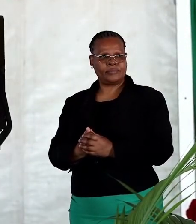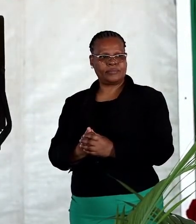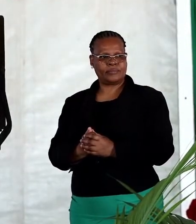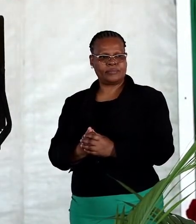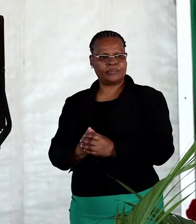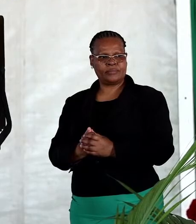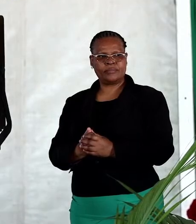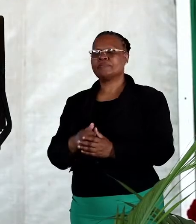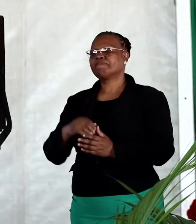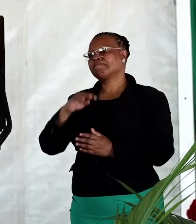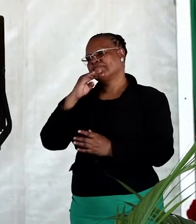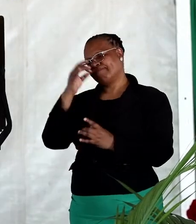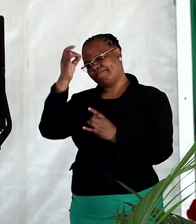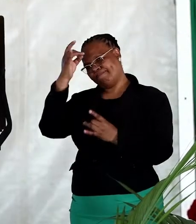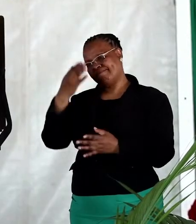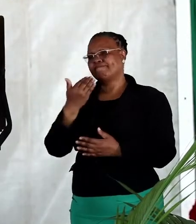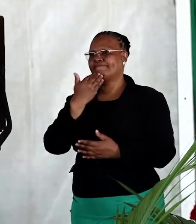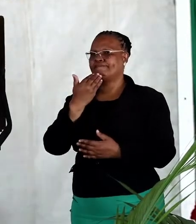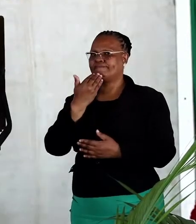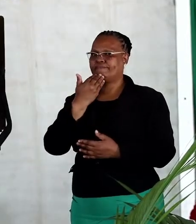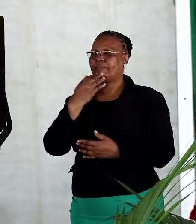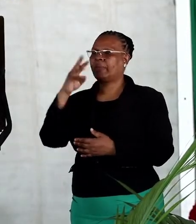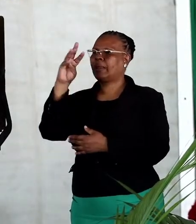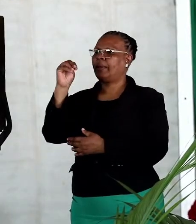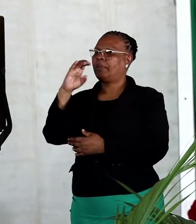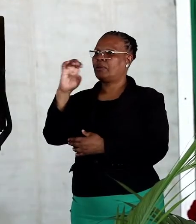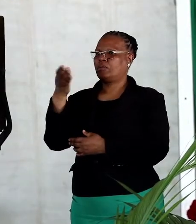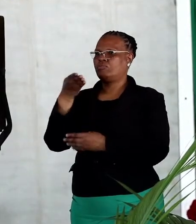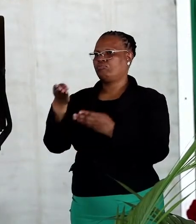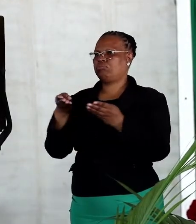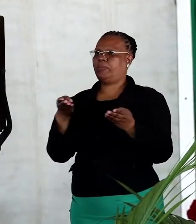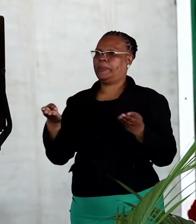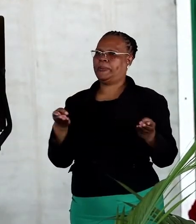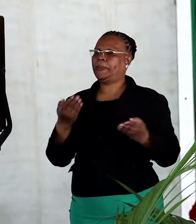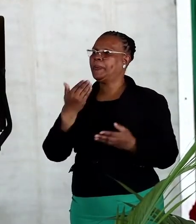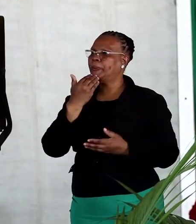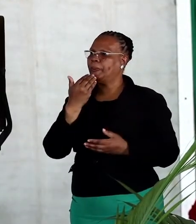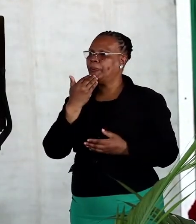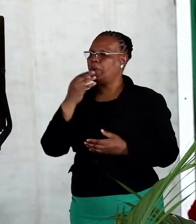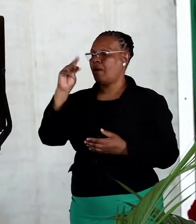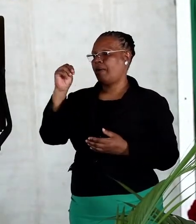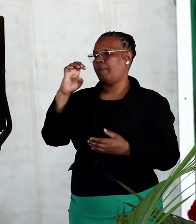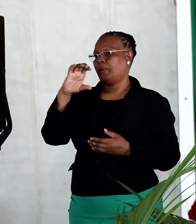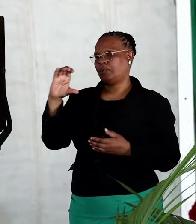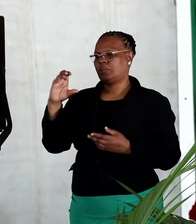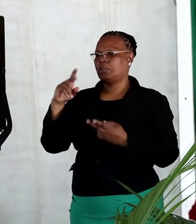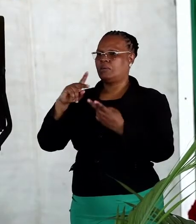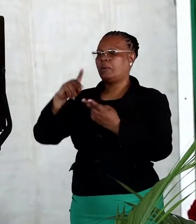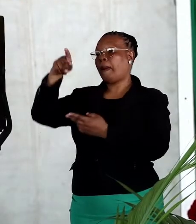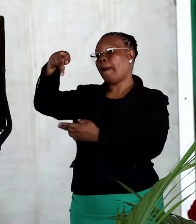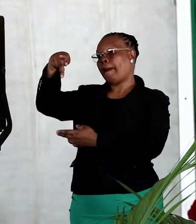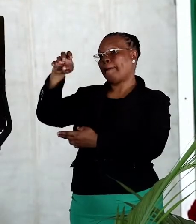Also man acknowledge MEC Abakoyo, MEC Peters,